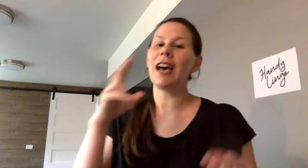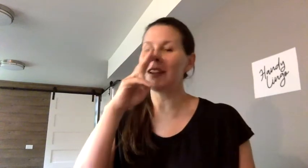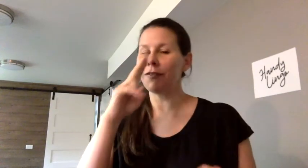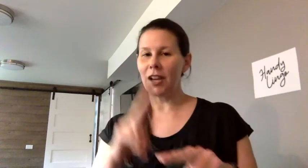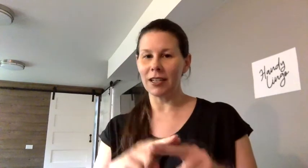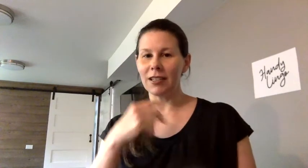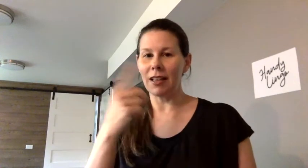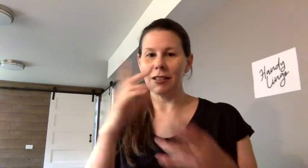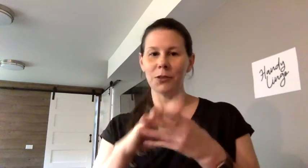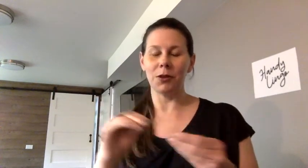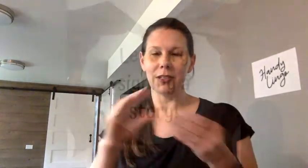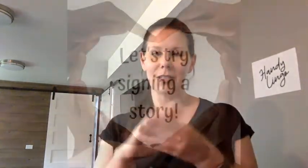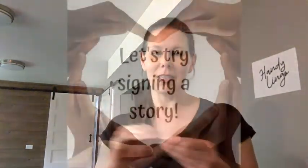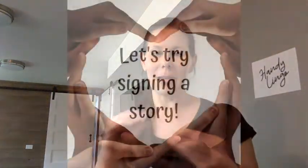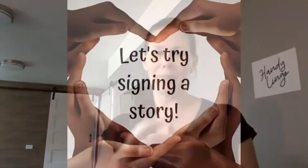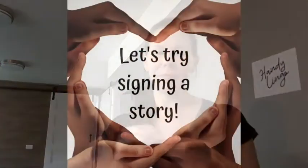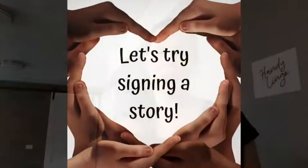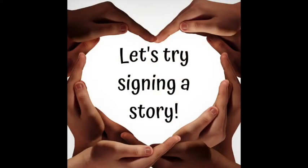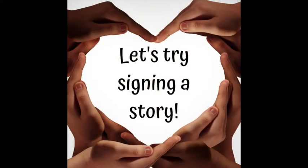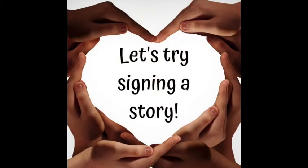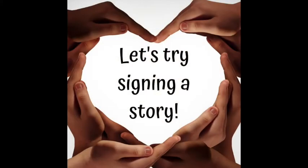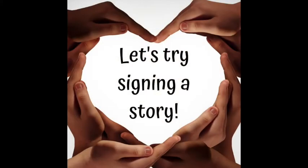of fun telling stories like that.